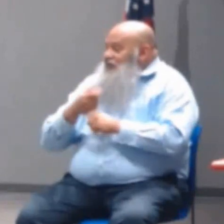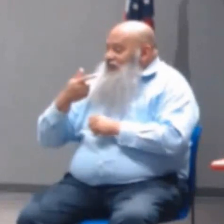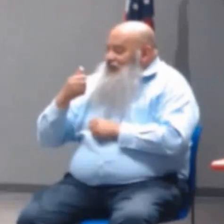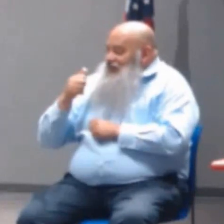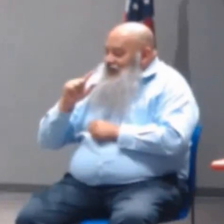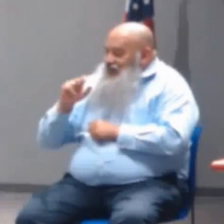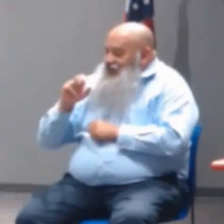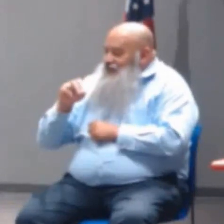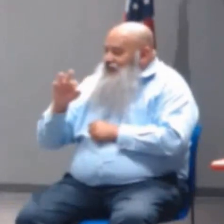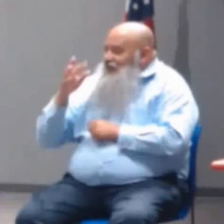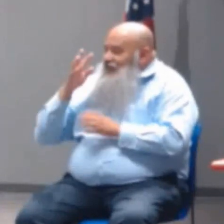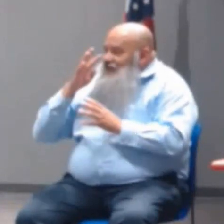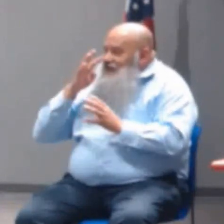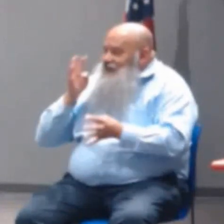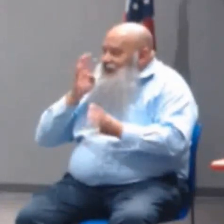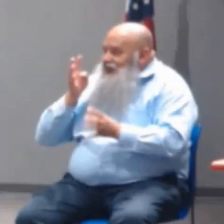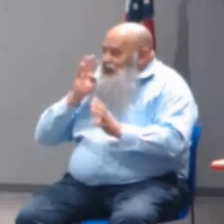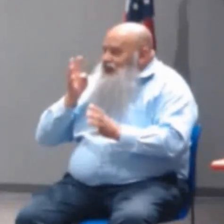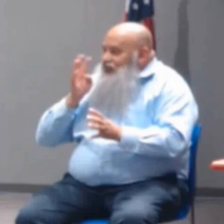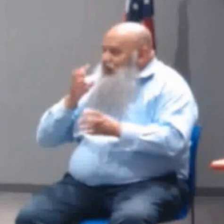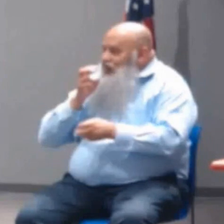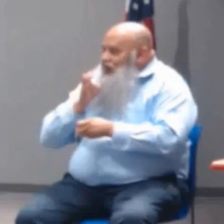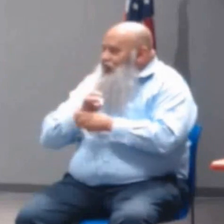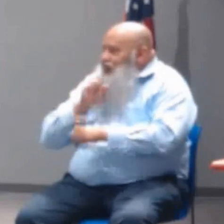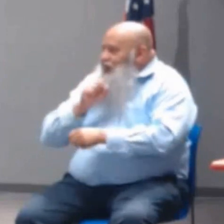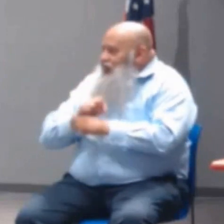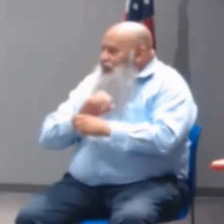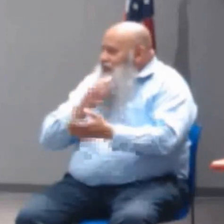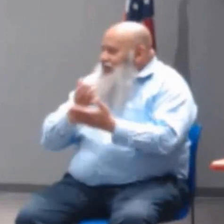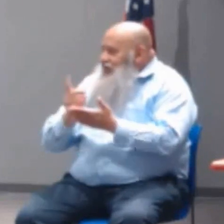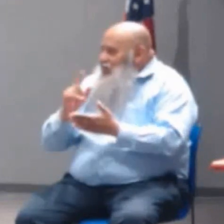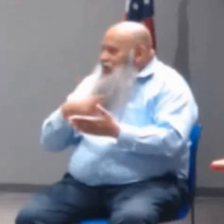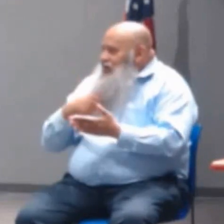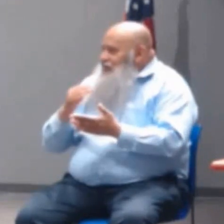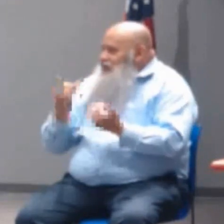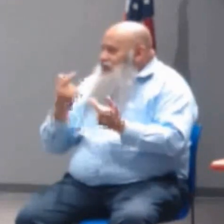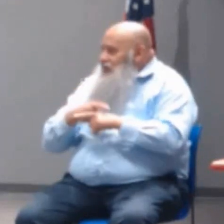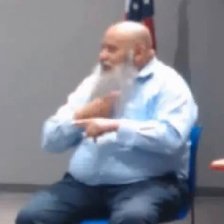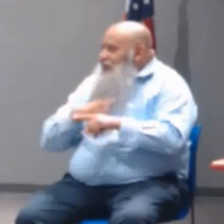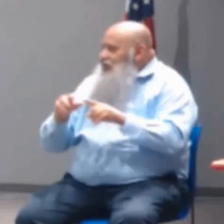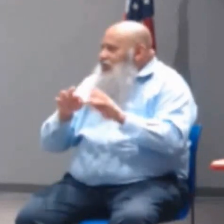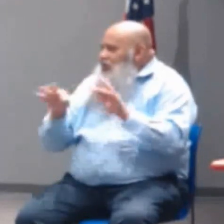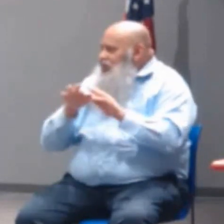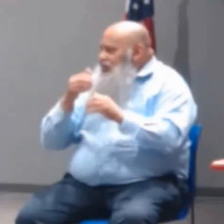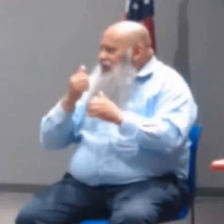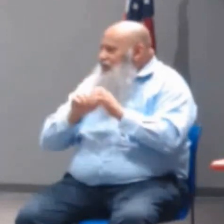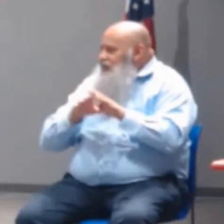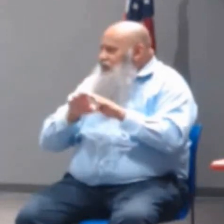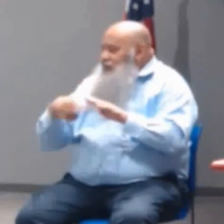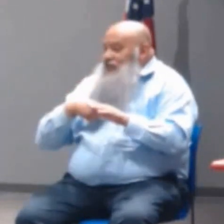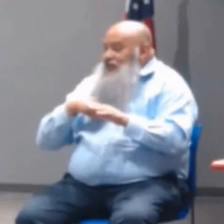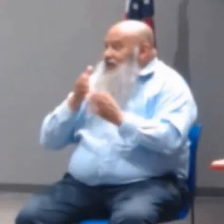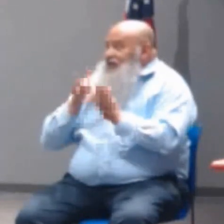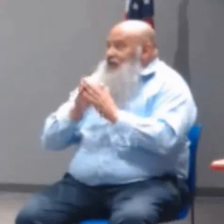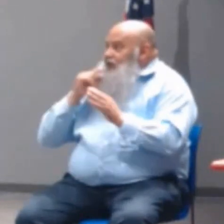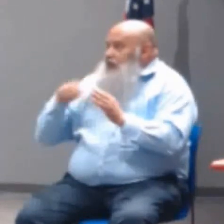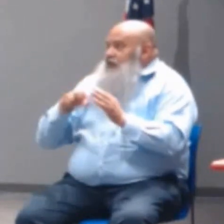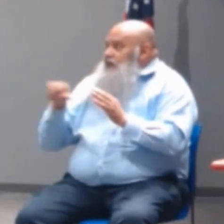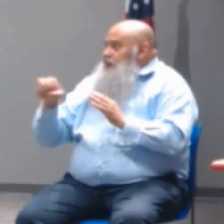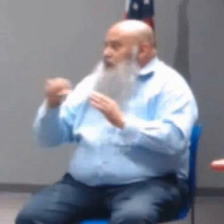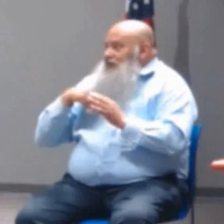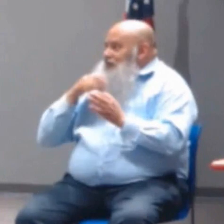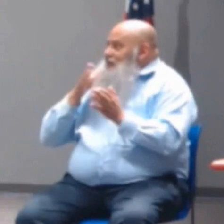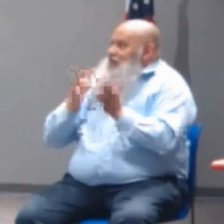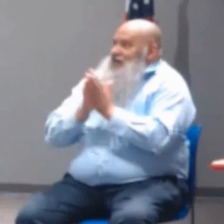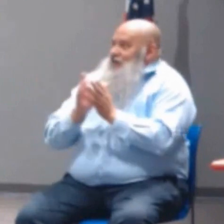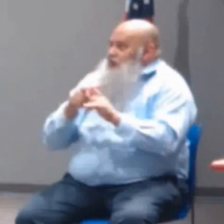lot of hard work to get where I am today, but it was worth every step. I didn't ask for this journey. I didn't ask to be on this